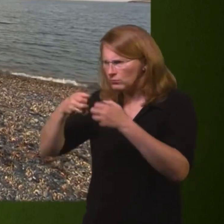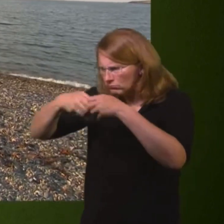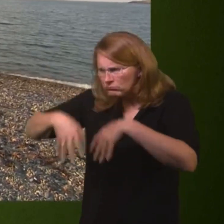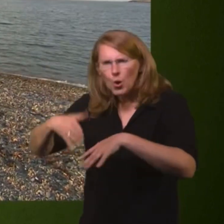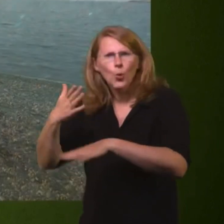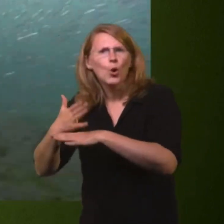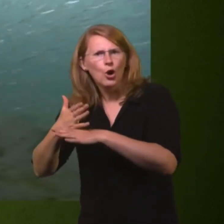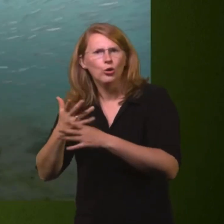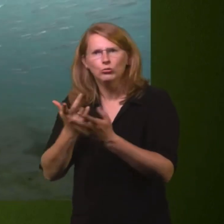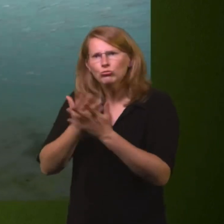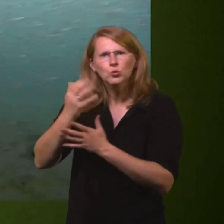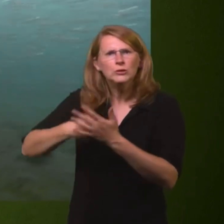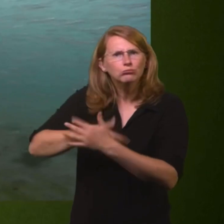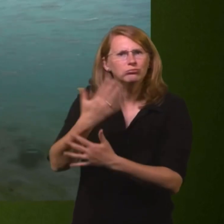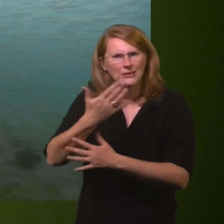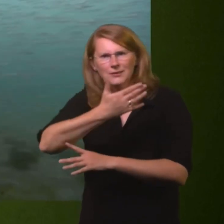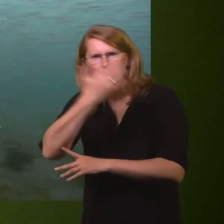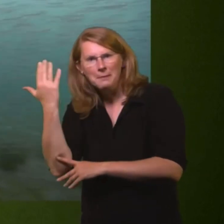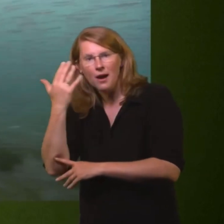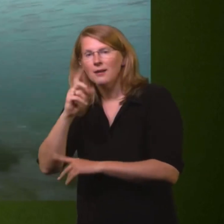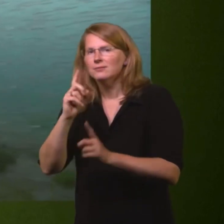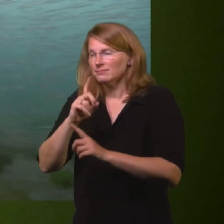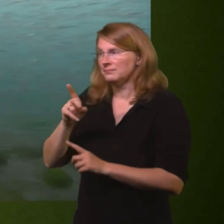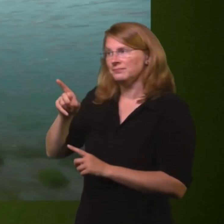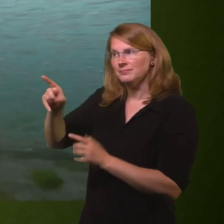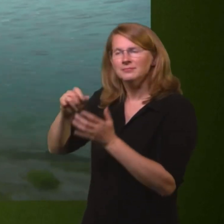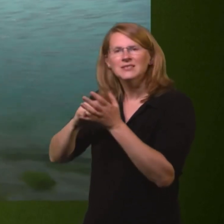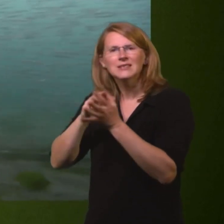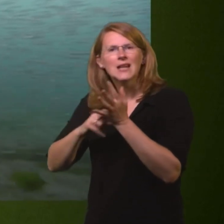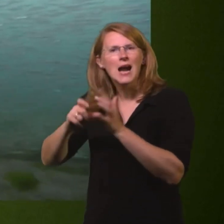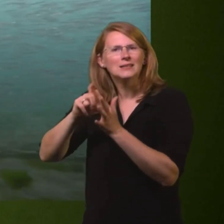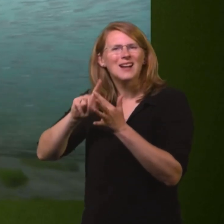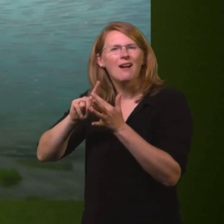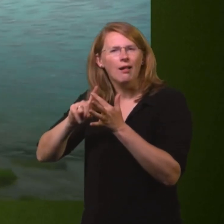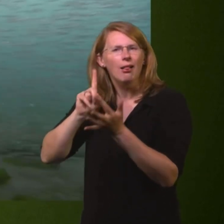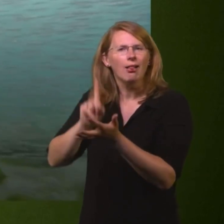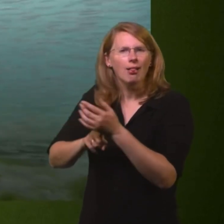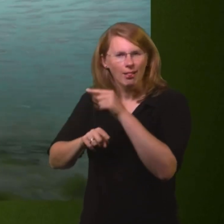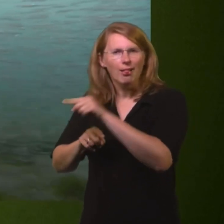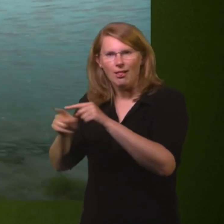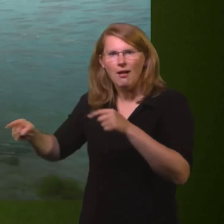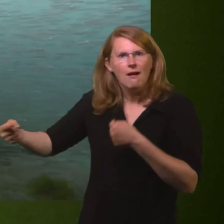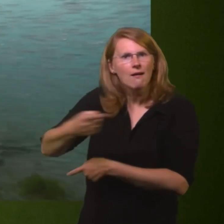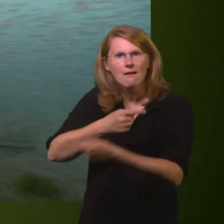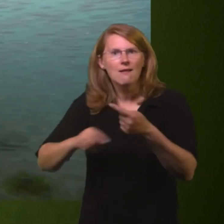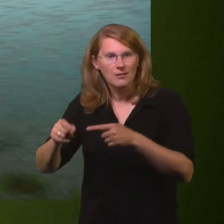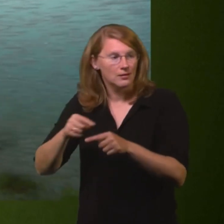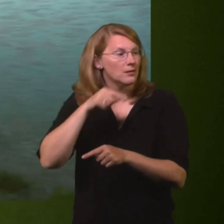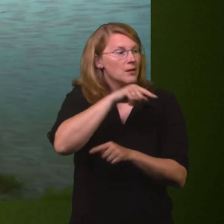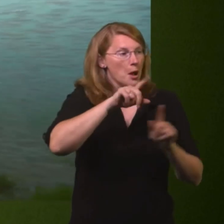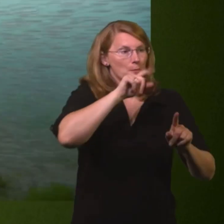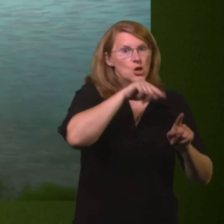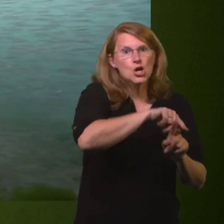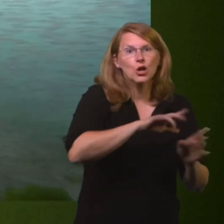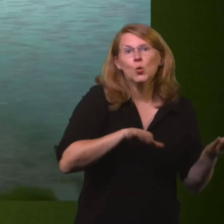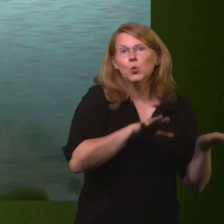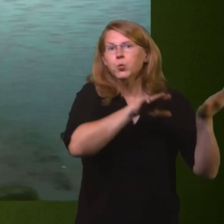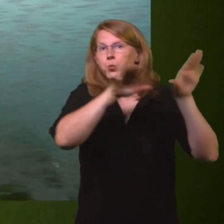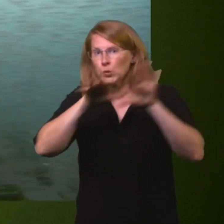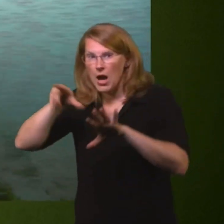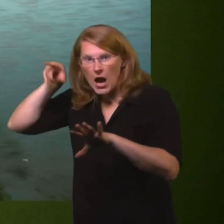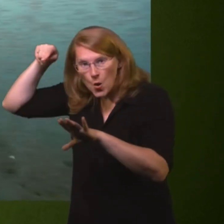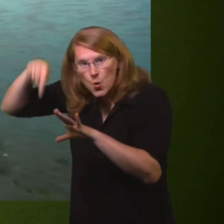eels. Now, we're really used to seeing sand eels in the beaks of hungry birds, hungry seabirds, but they're really important for